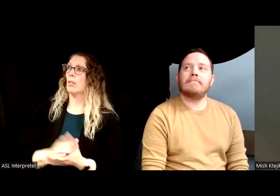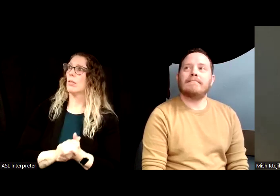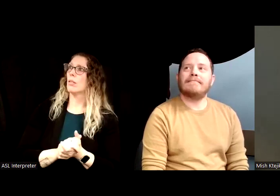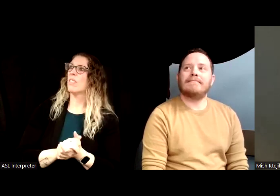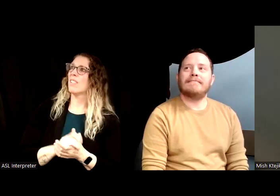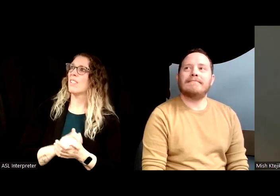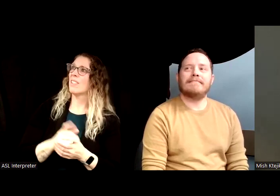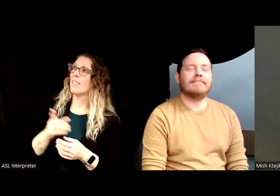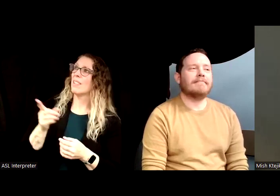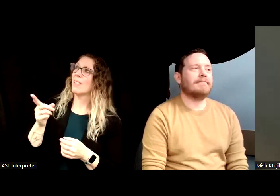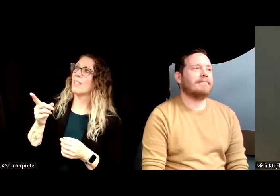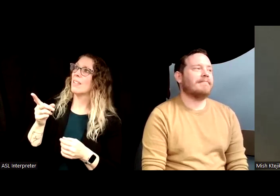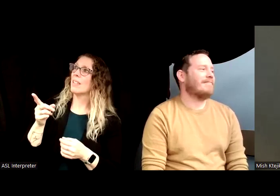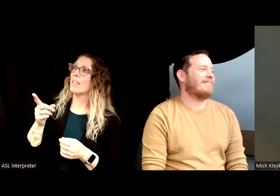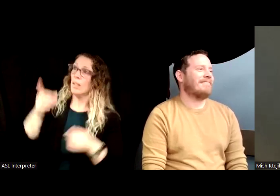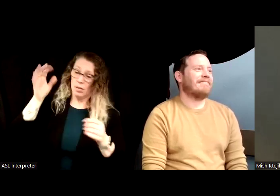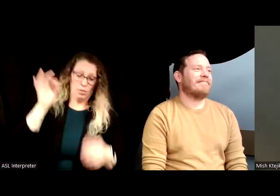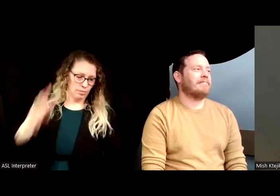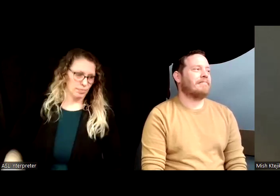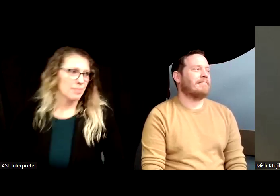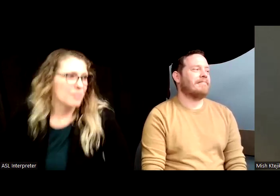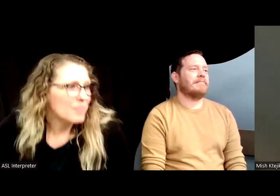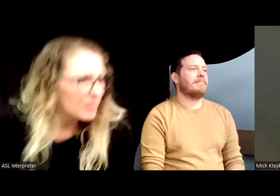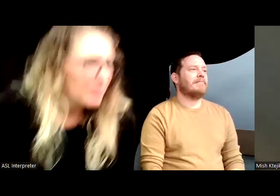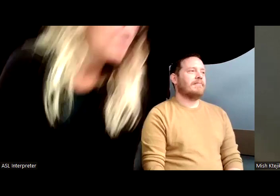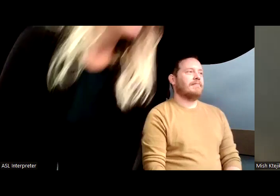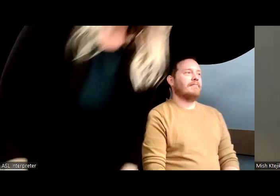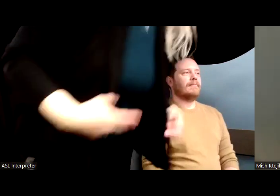The interpreters make it pause for them.